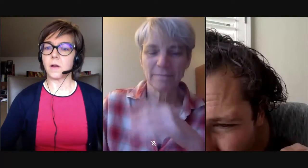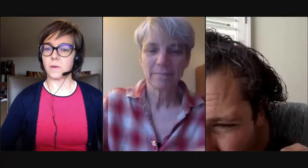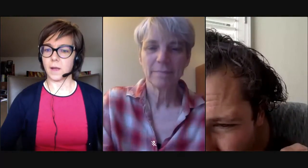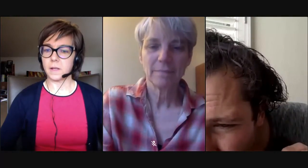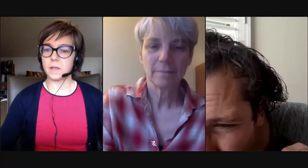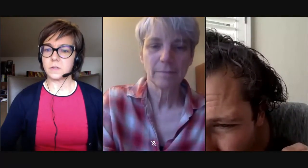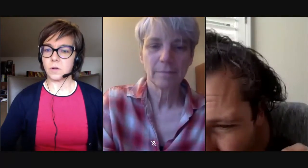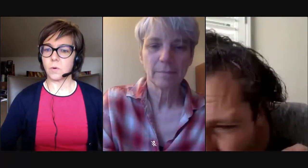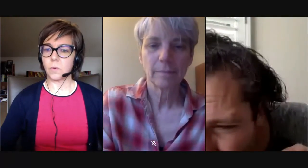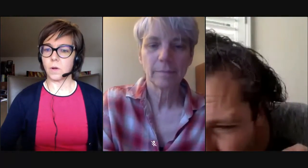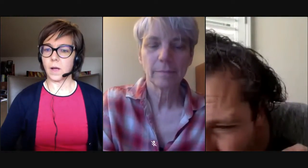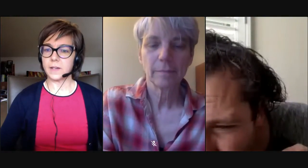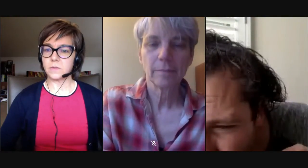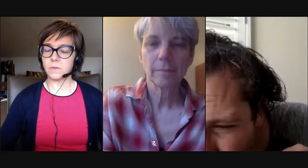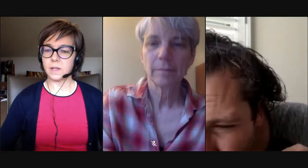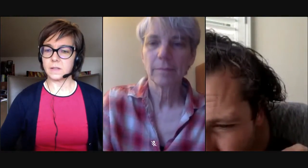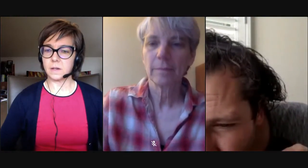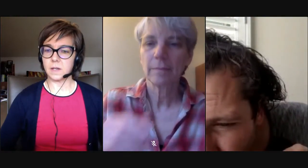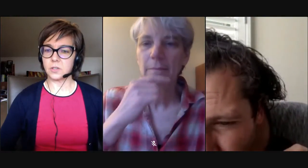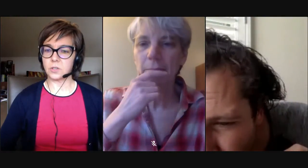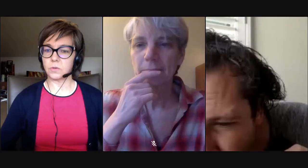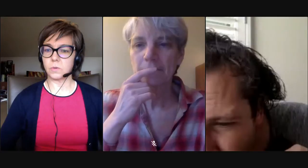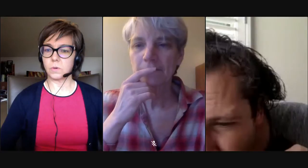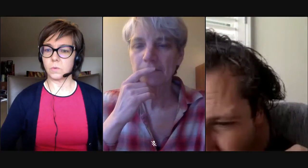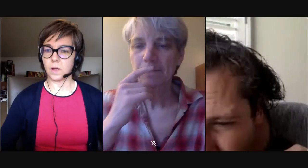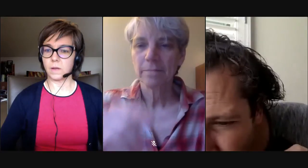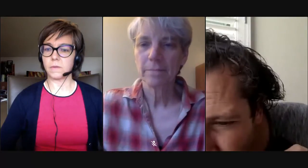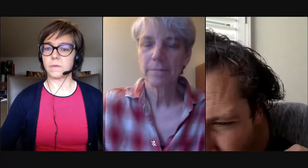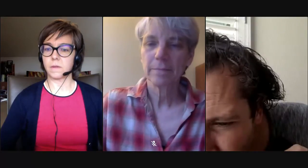Okay, so I do think it's an issue with